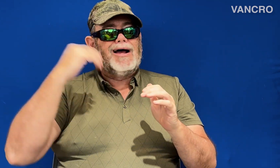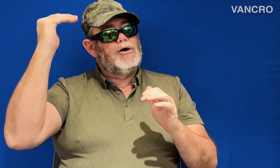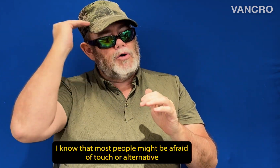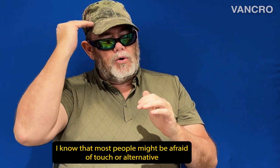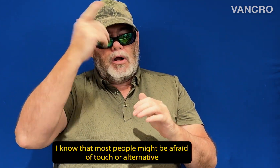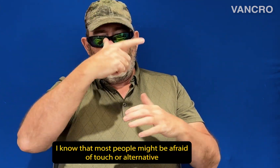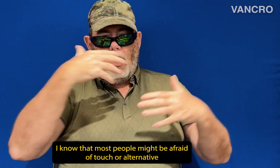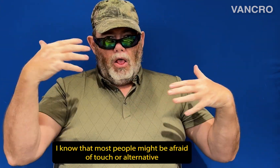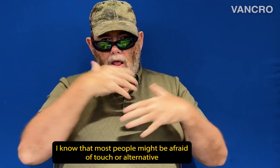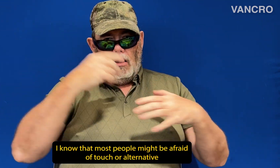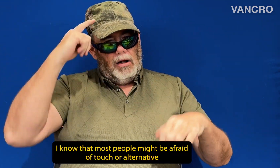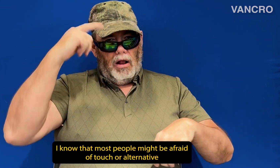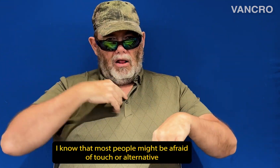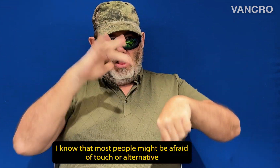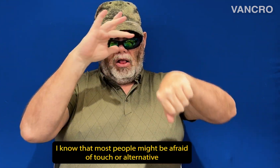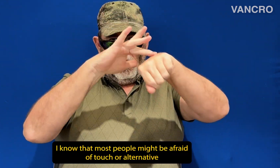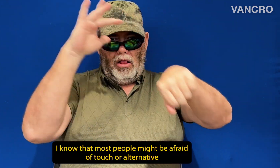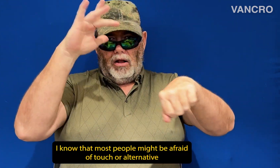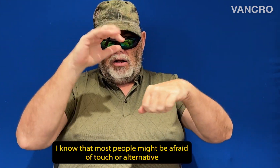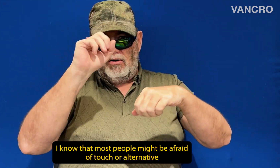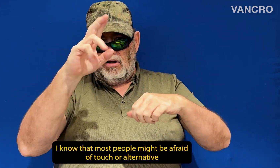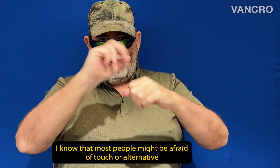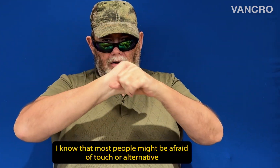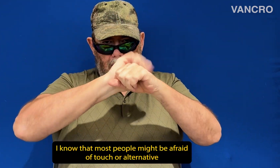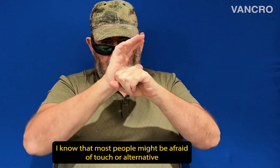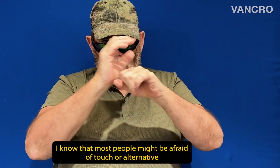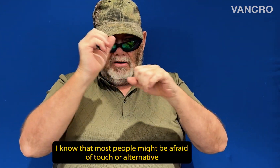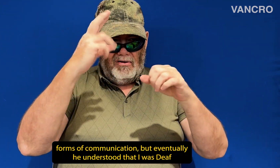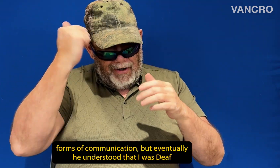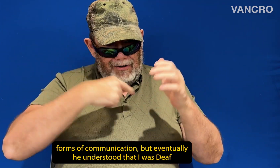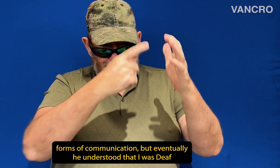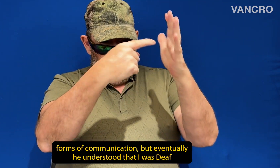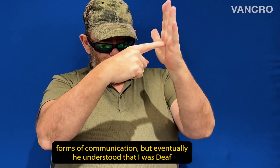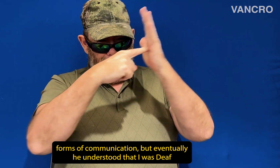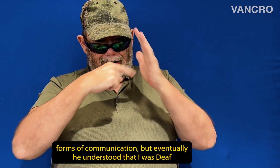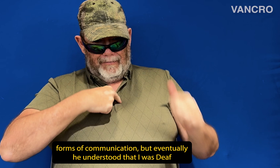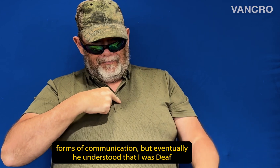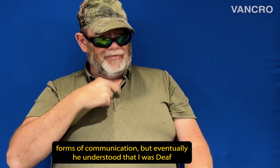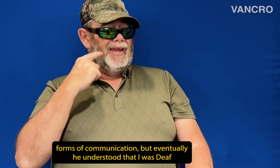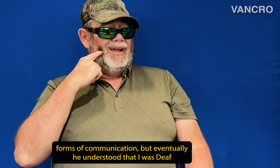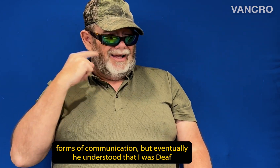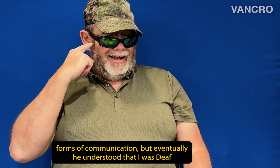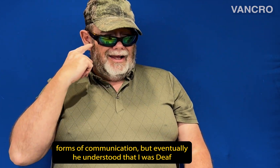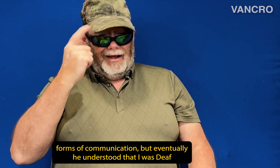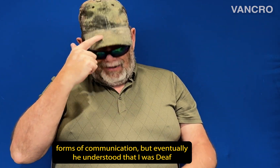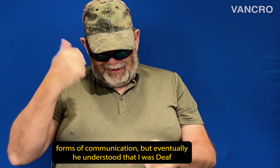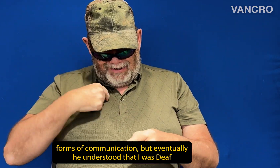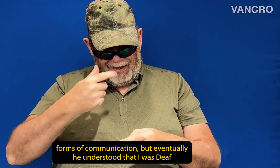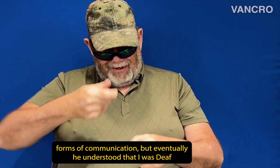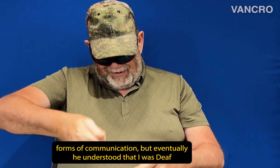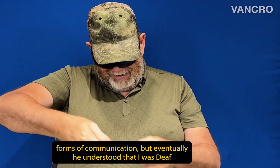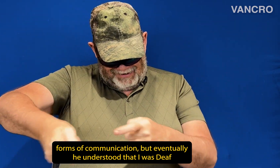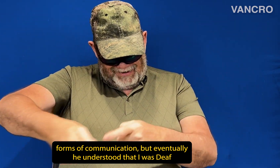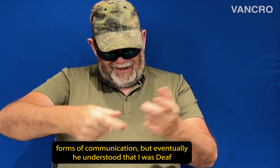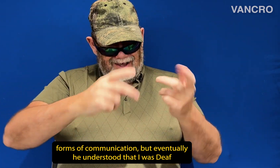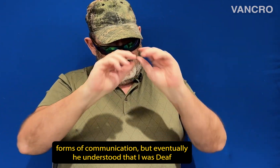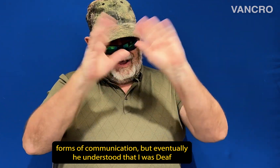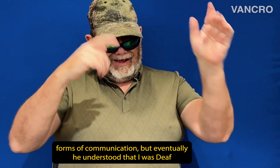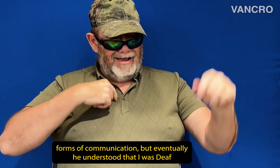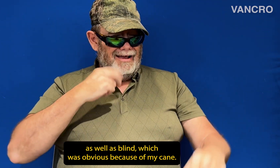I know that most people might be afraid of touch or alternative forms of communication, but eventually he understood that I was deaf, as